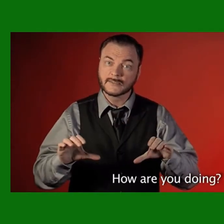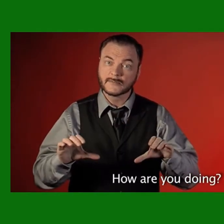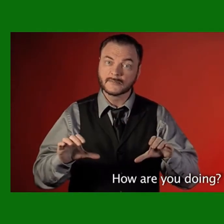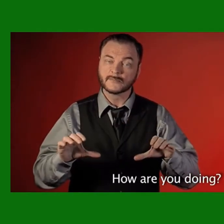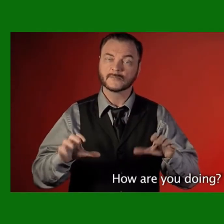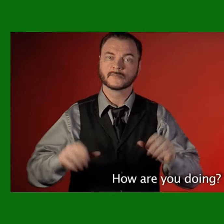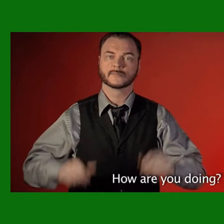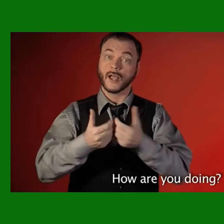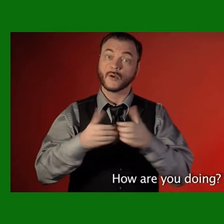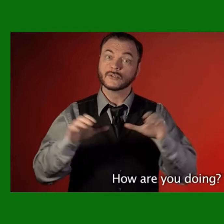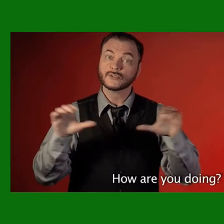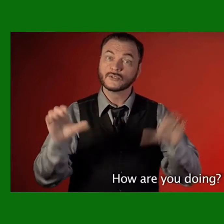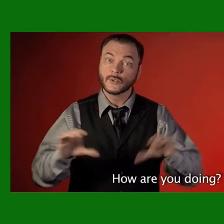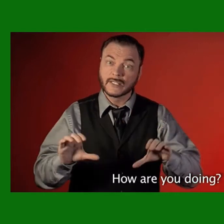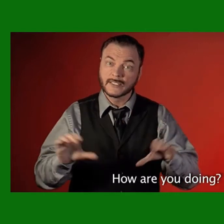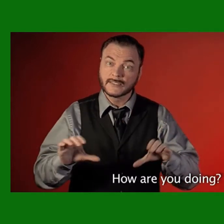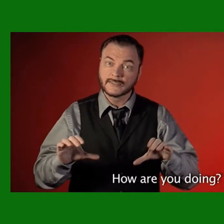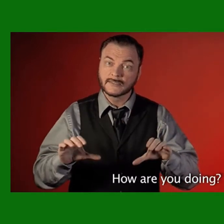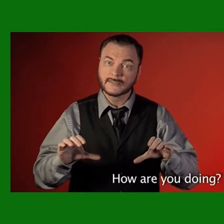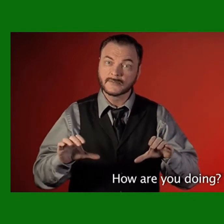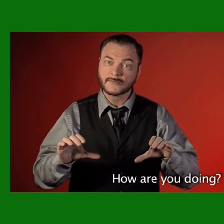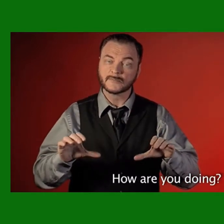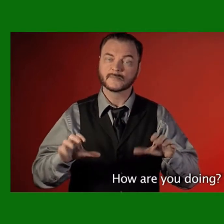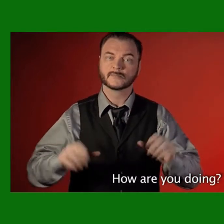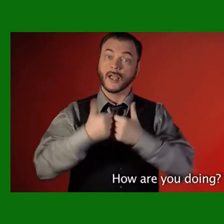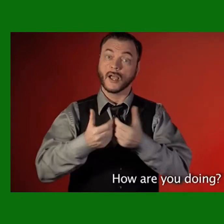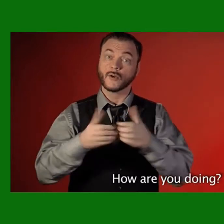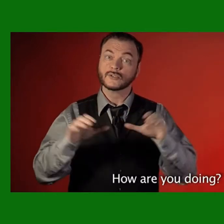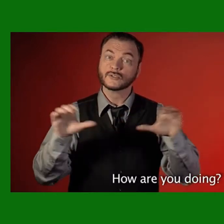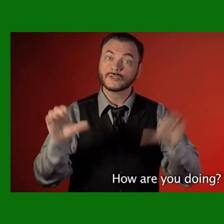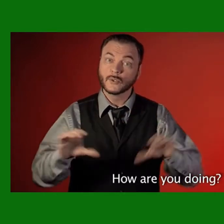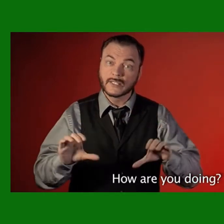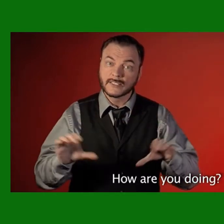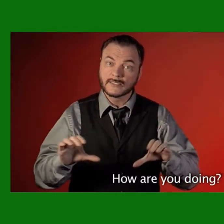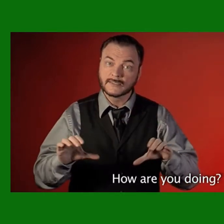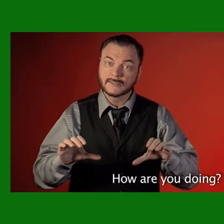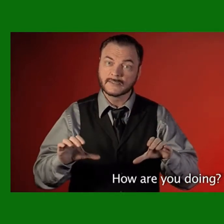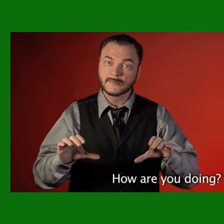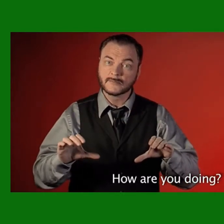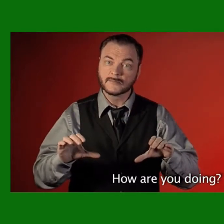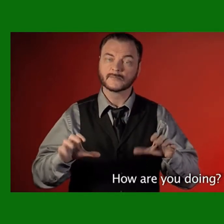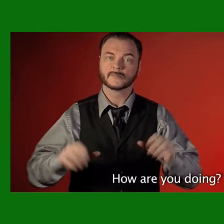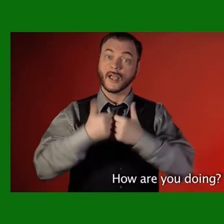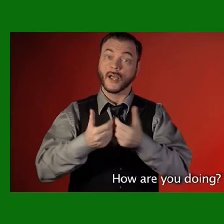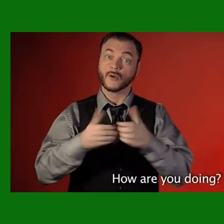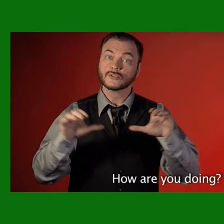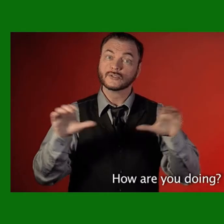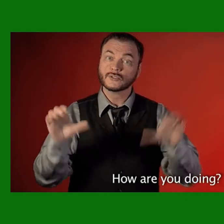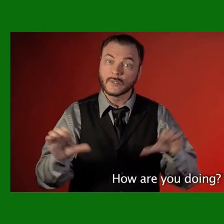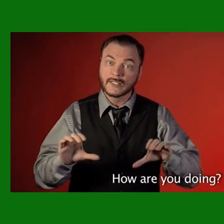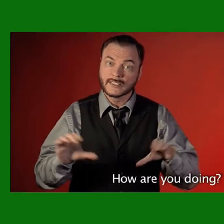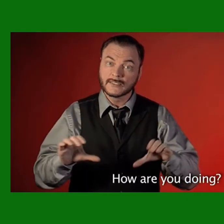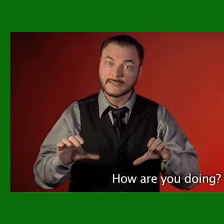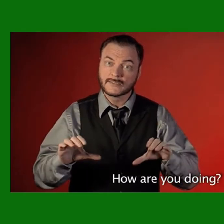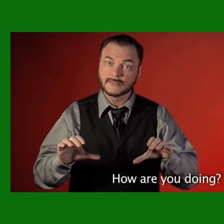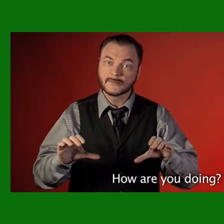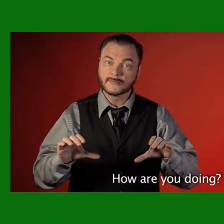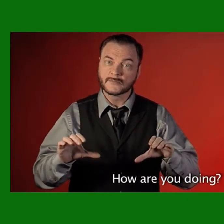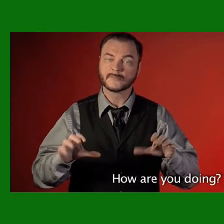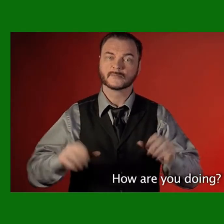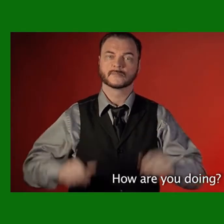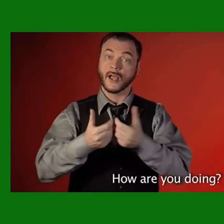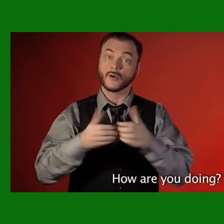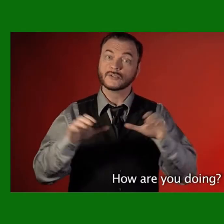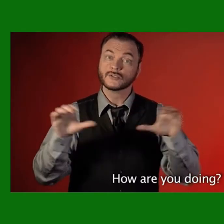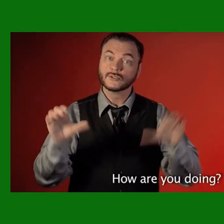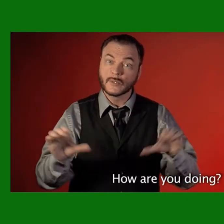I think about the fact that in primary I was amazing at reciting Burns poetry. Can't do it now. It was there for about 20 minutes. I did it. It's gone.